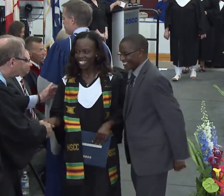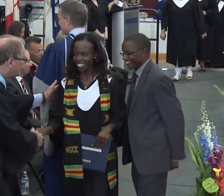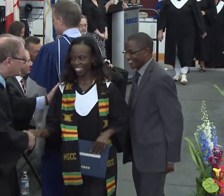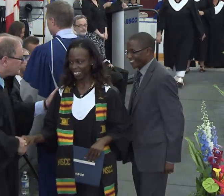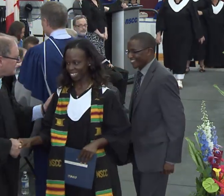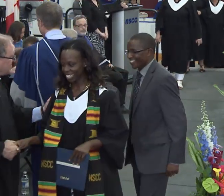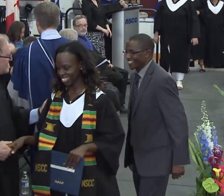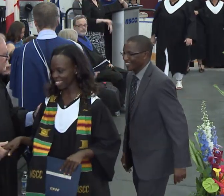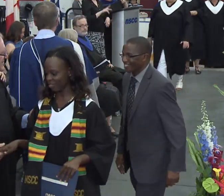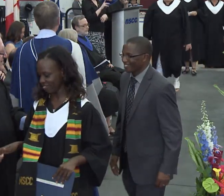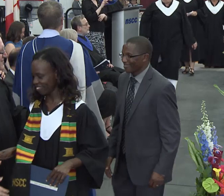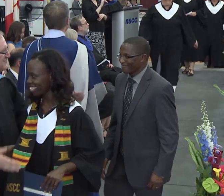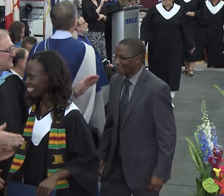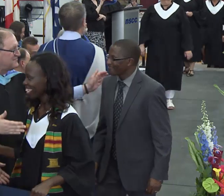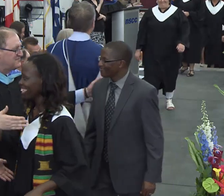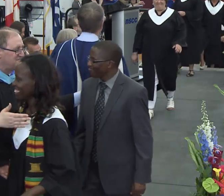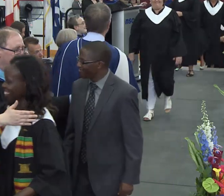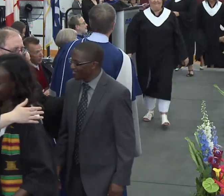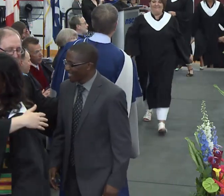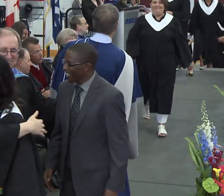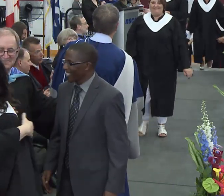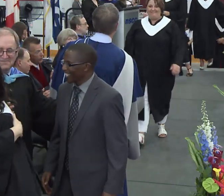Kelly Oak.